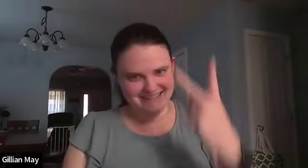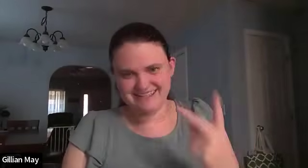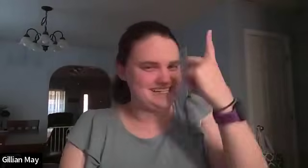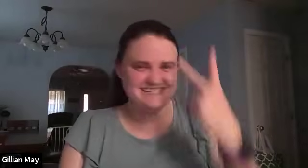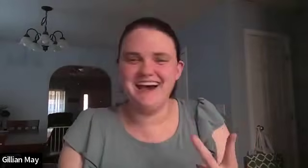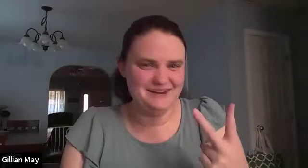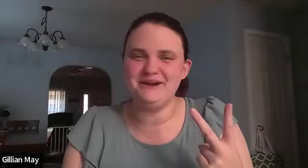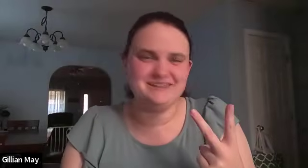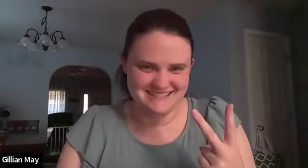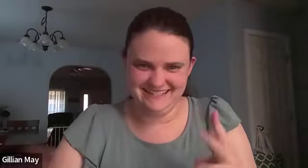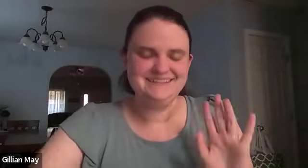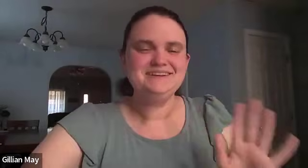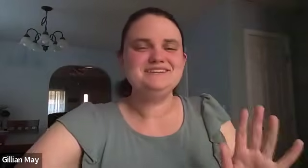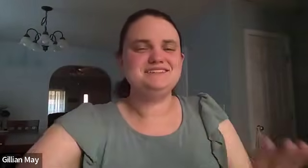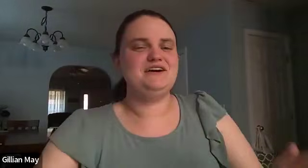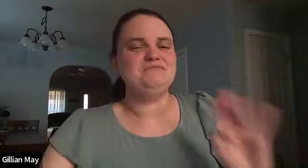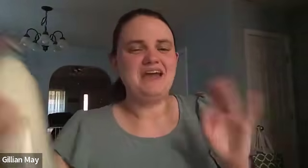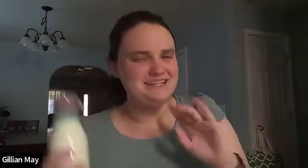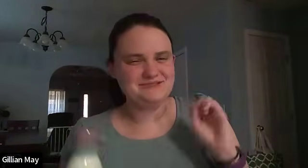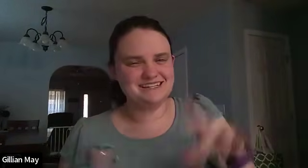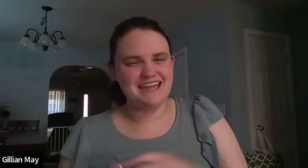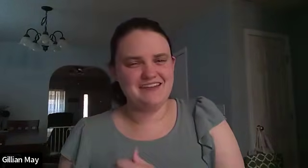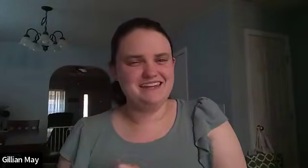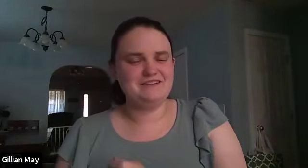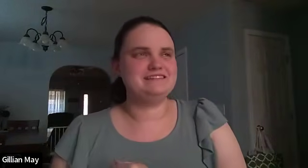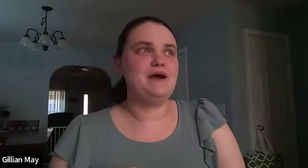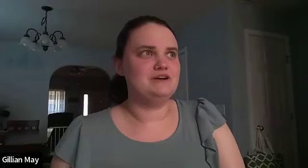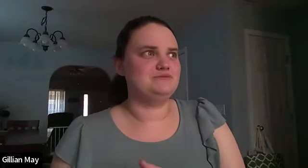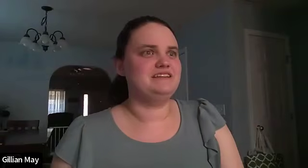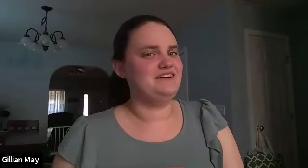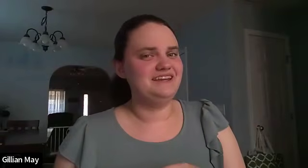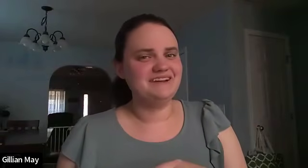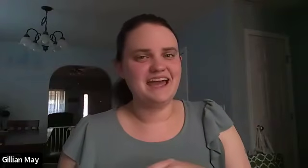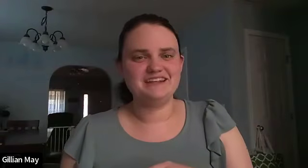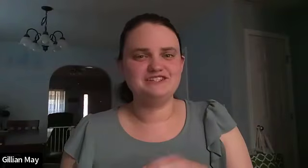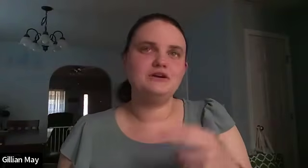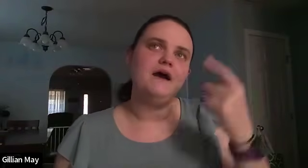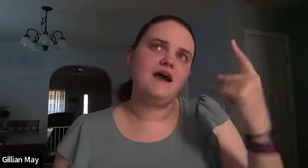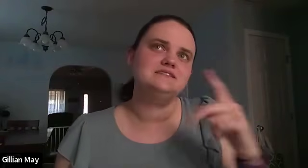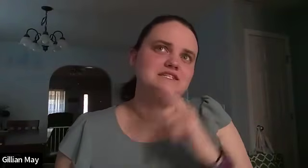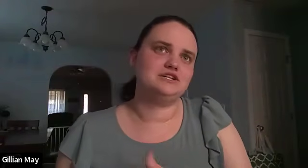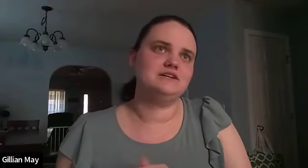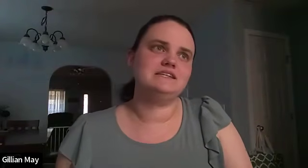kid. This is not a person. So I just always like to add that in there because that was really funny when I had a student go half sister. And I was